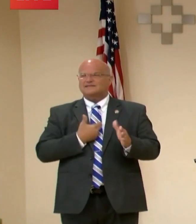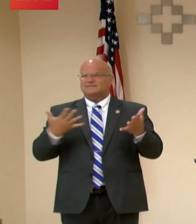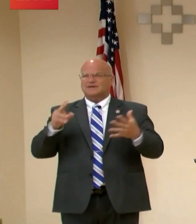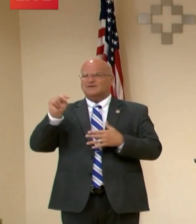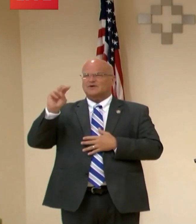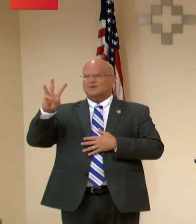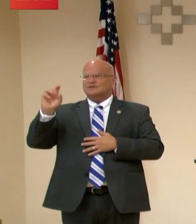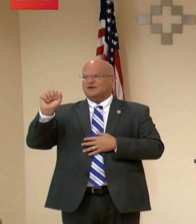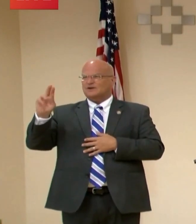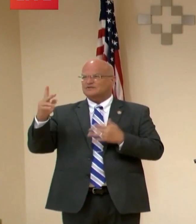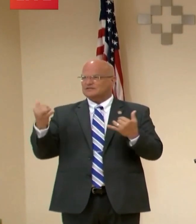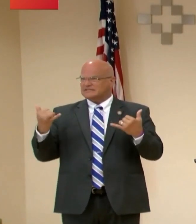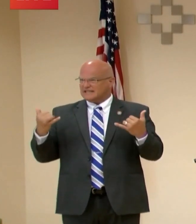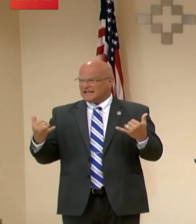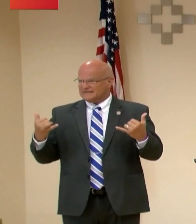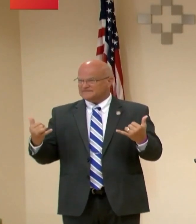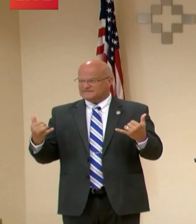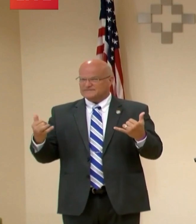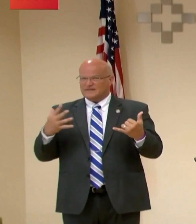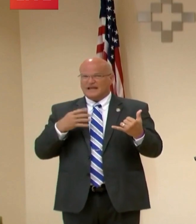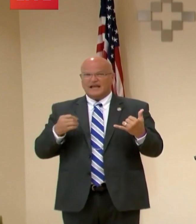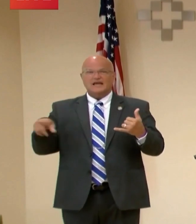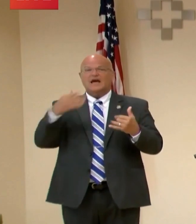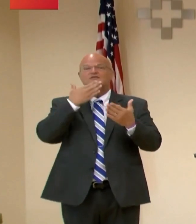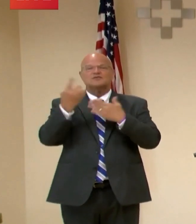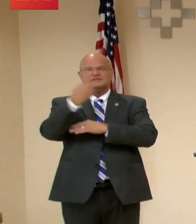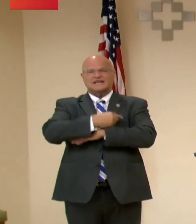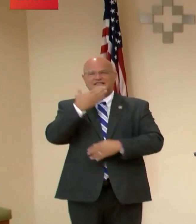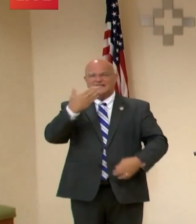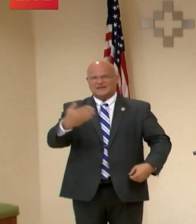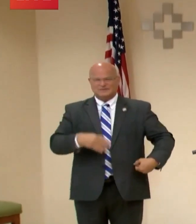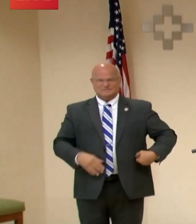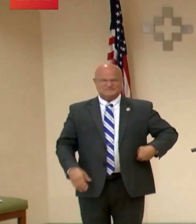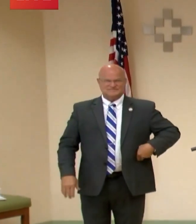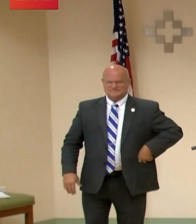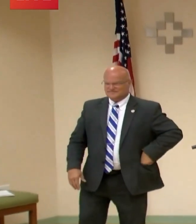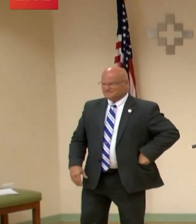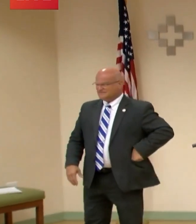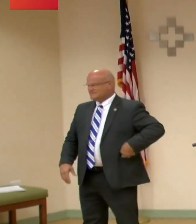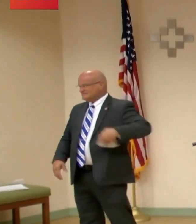here in Northwest Arkansas today, and y'all have a great day. Thank you.